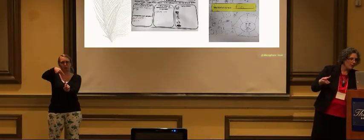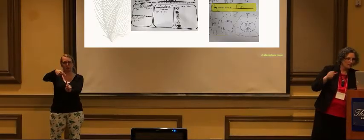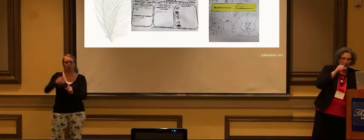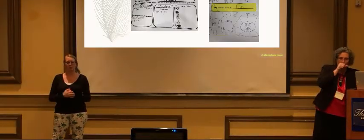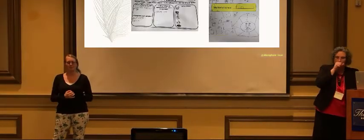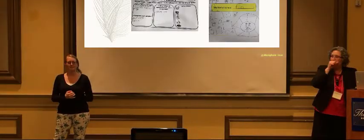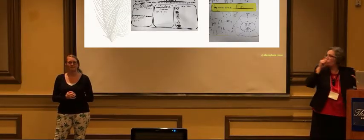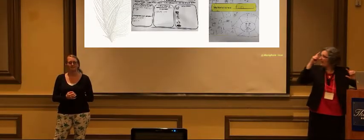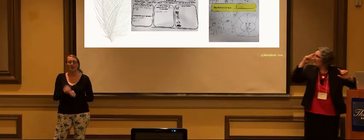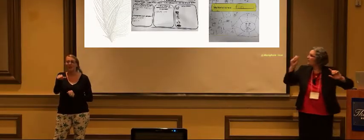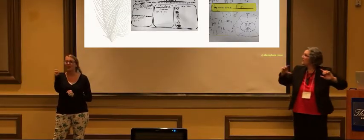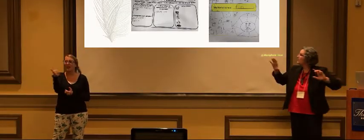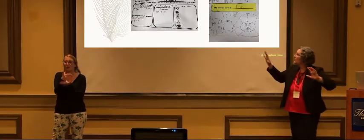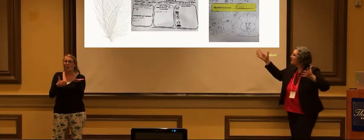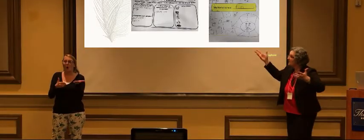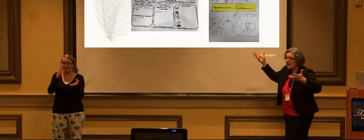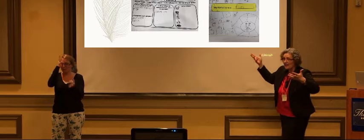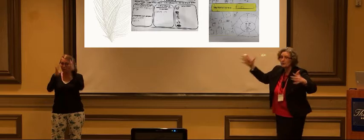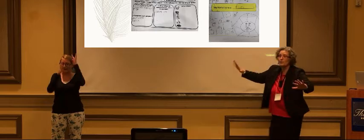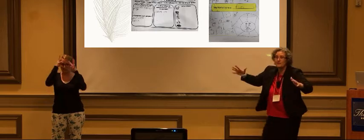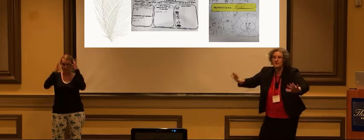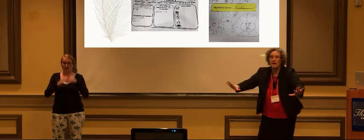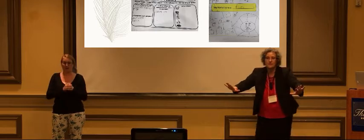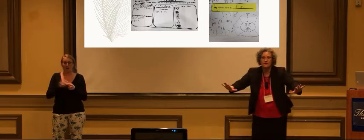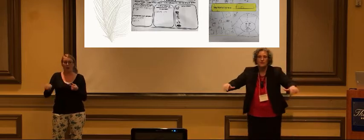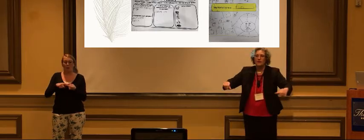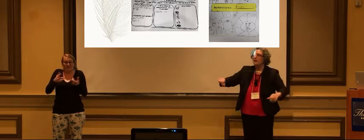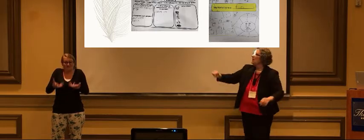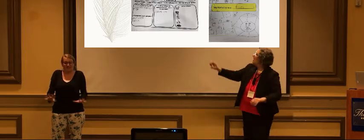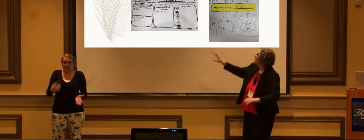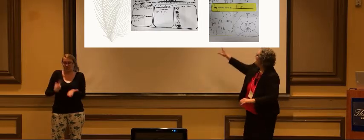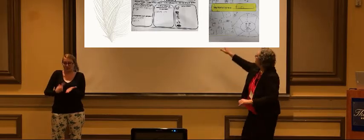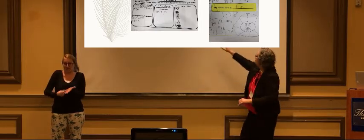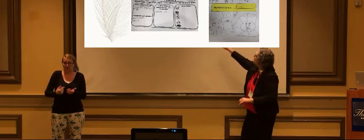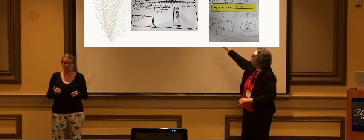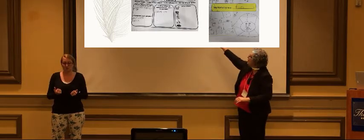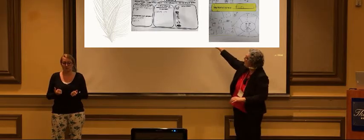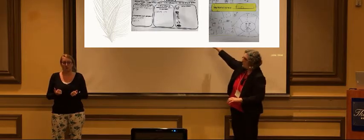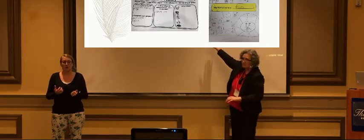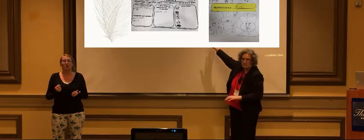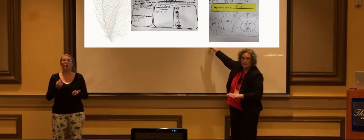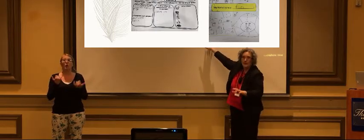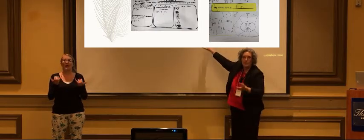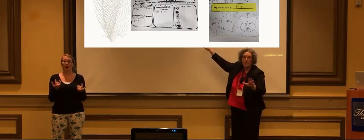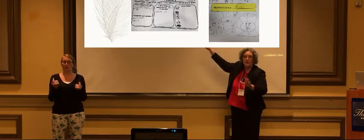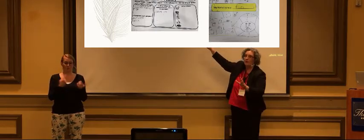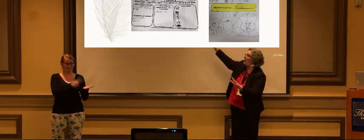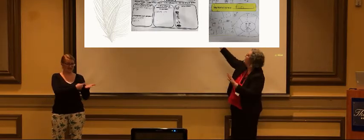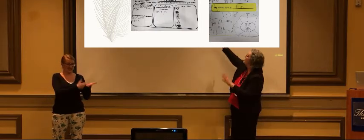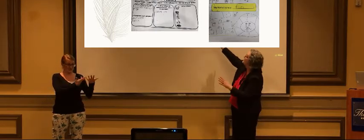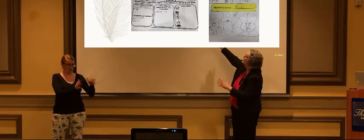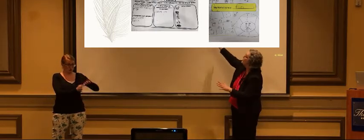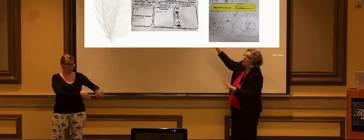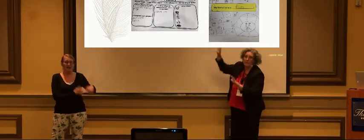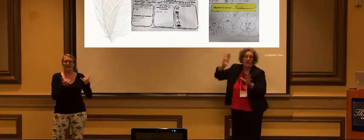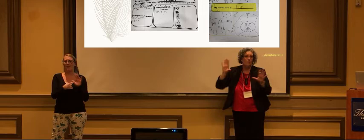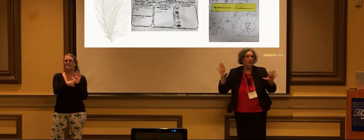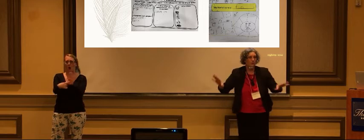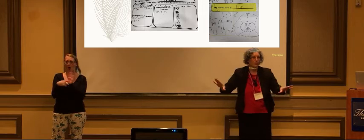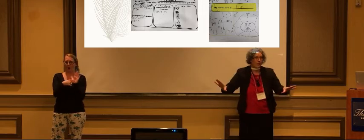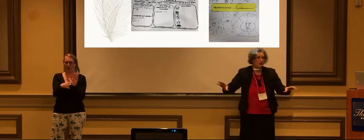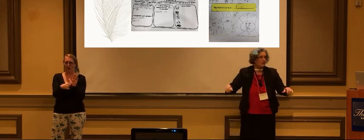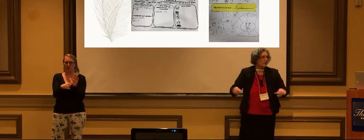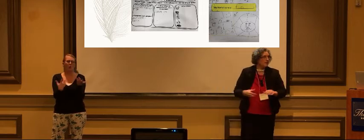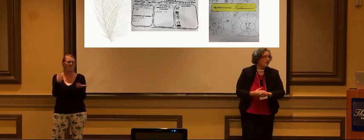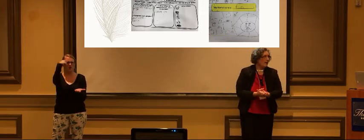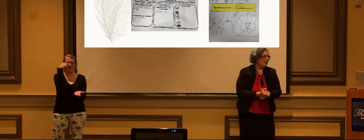The other part, the brainstorming, is after we've discussed. Then I go through and model. Okay, we're talking about, for this one we talked about